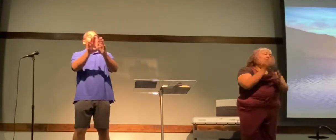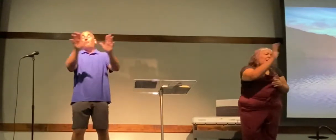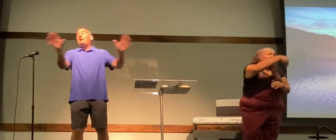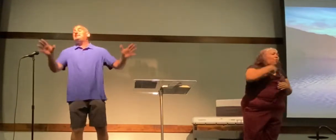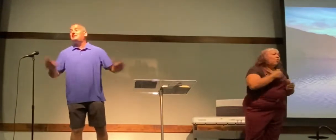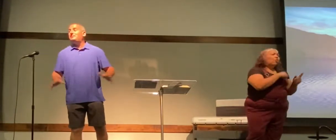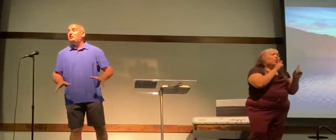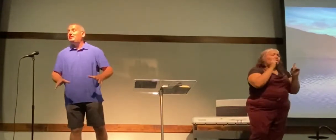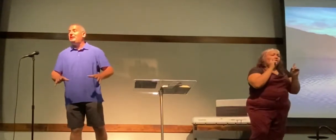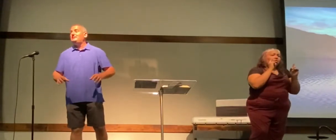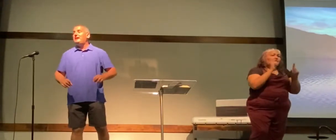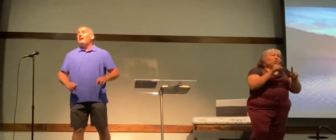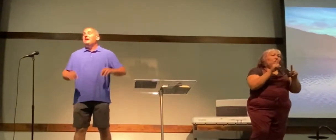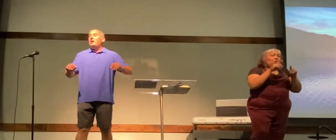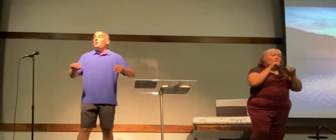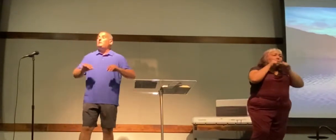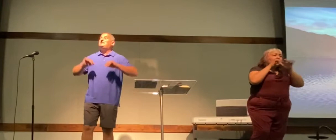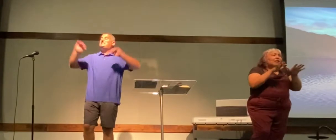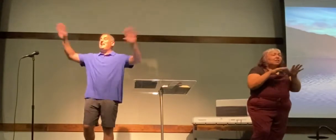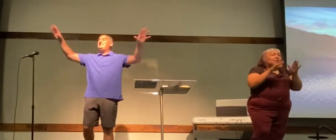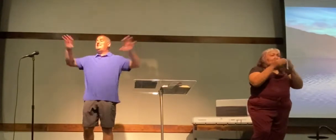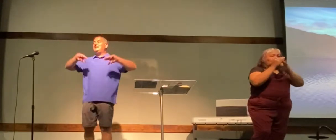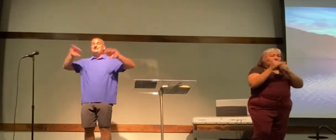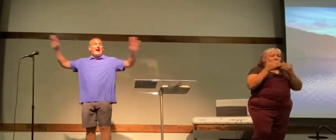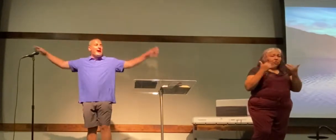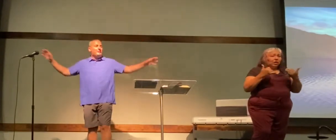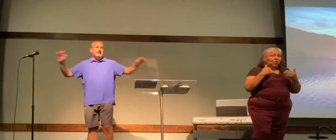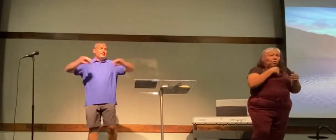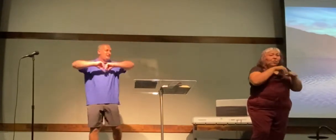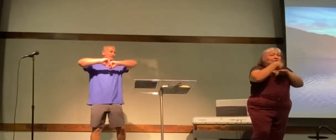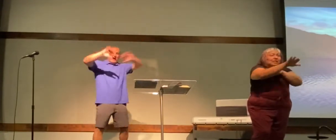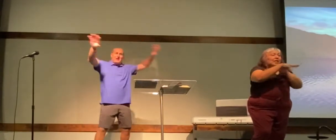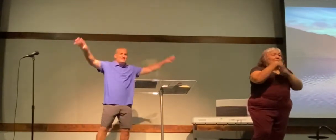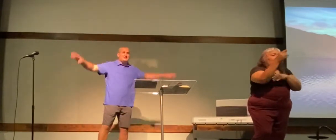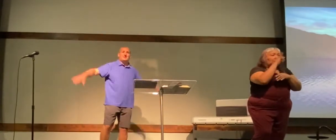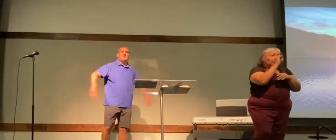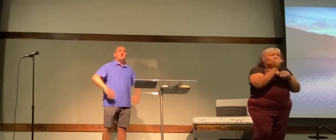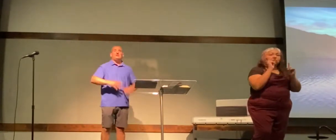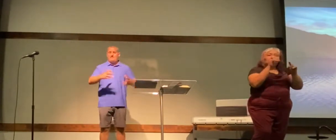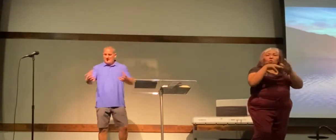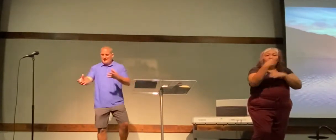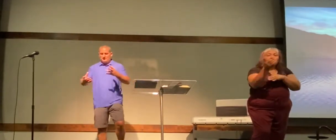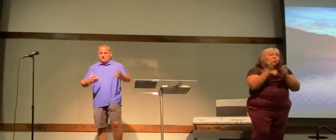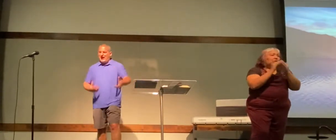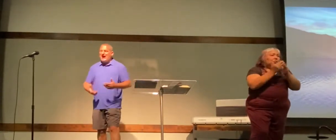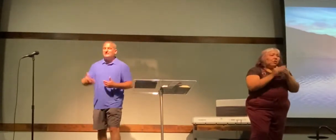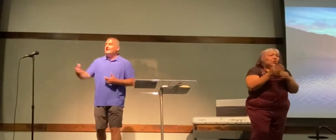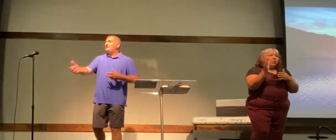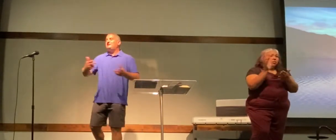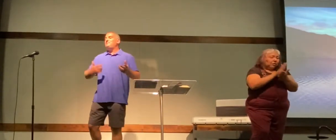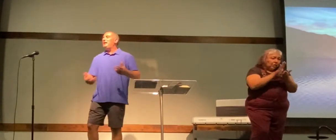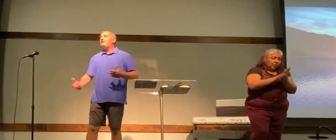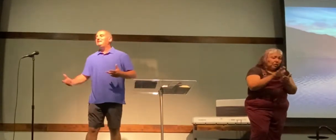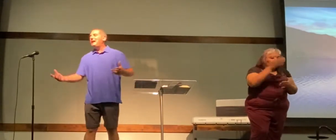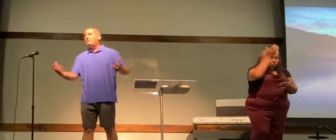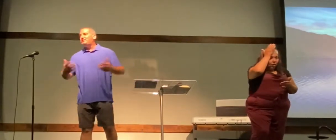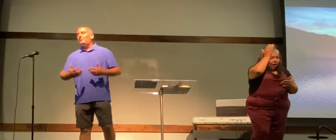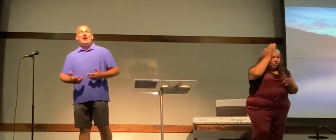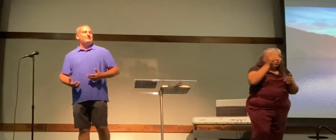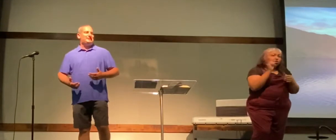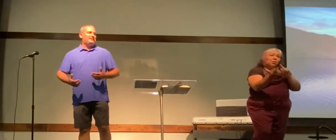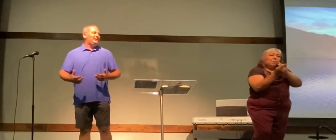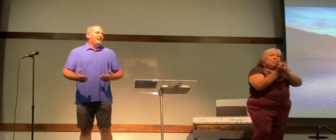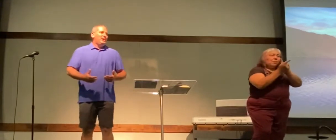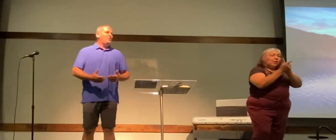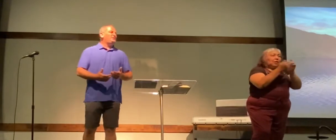we're going to go bless the community today. And we would send kids out, just out into the community, picking up trash, just meeting the neighbors